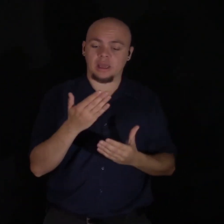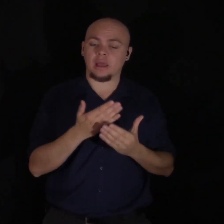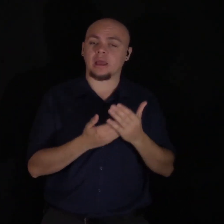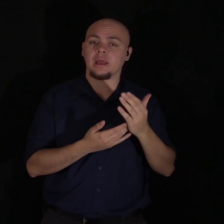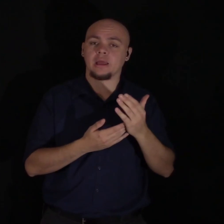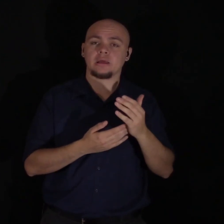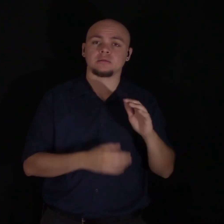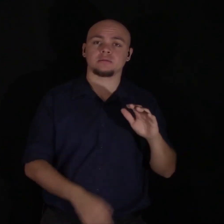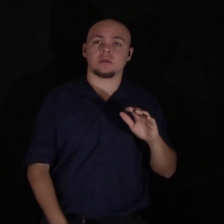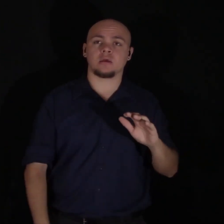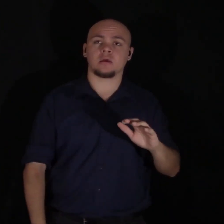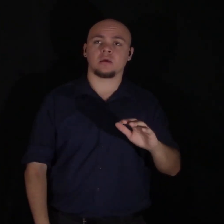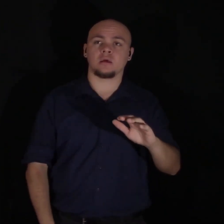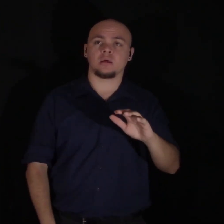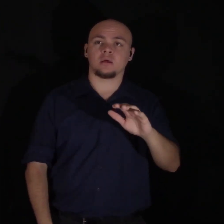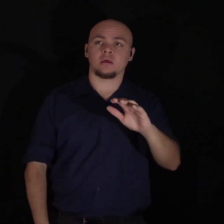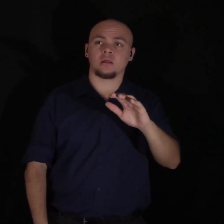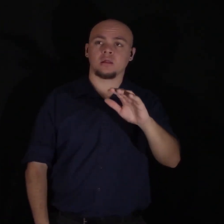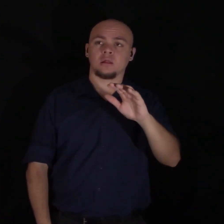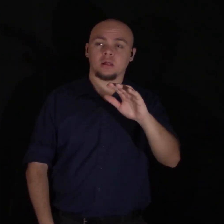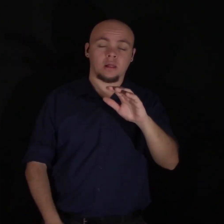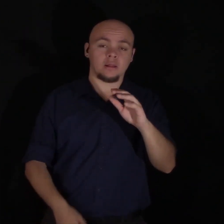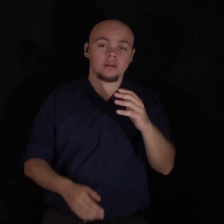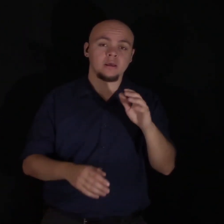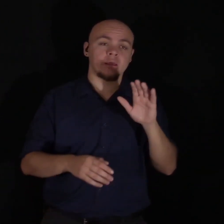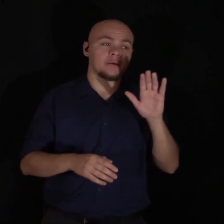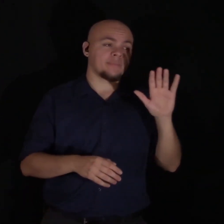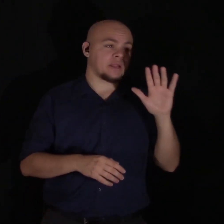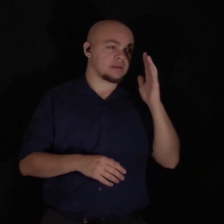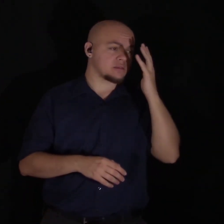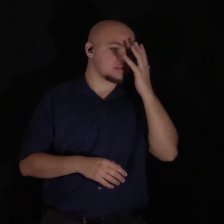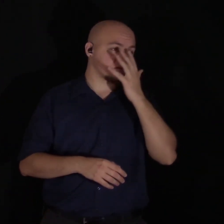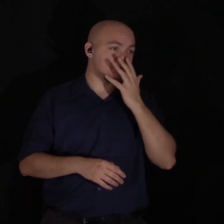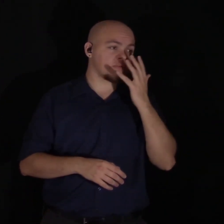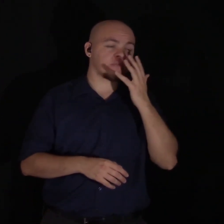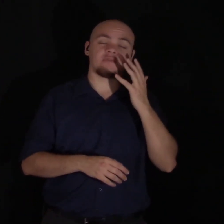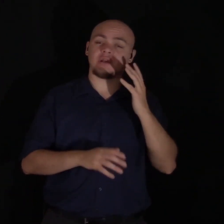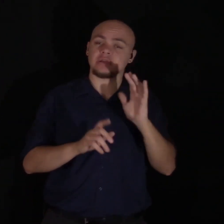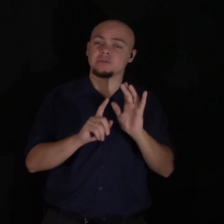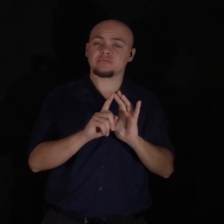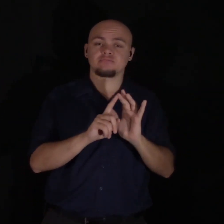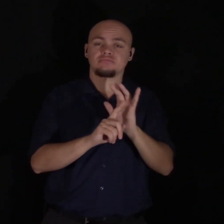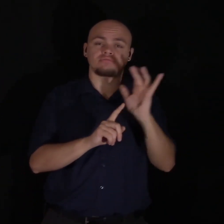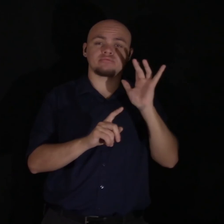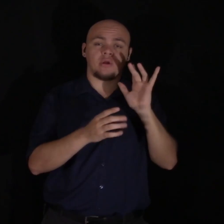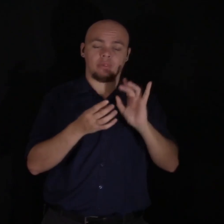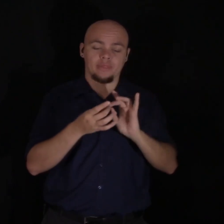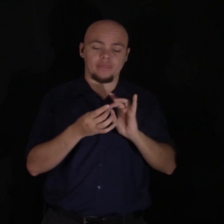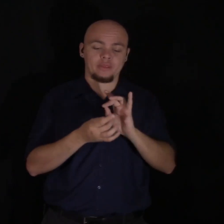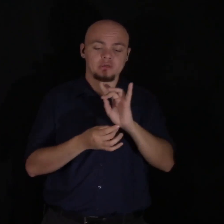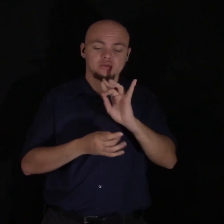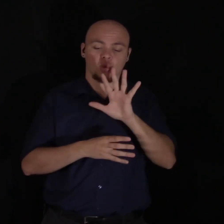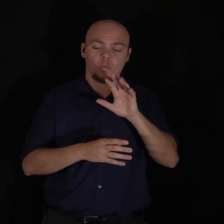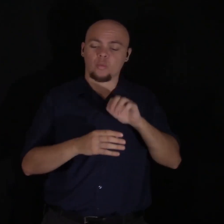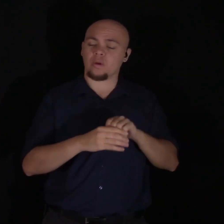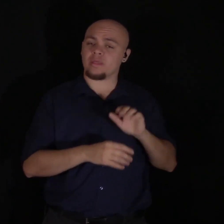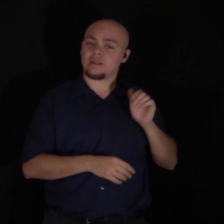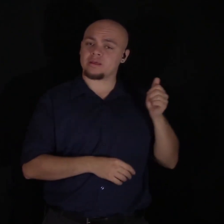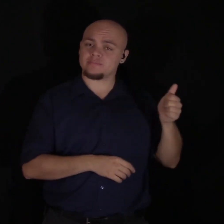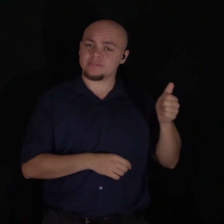animation, while the lineaments of his face are radiated by the soul within. Strange